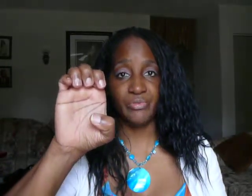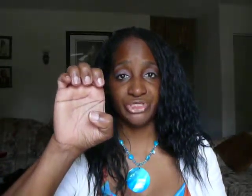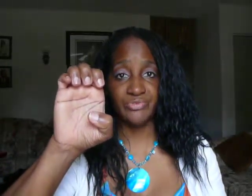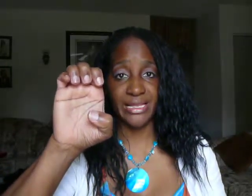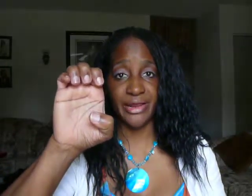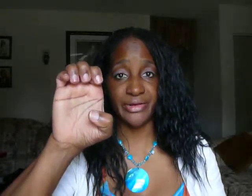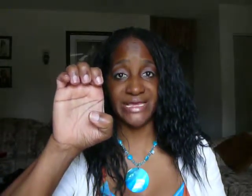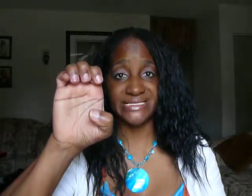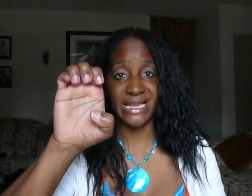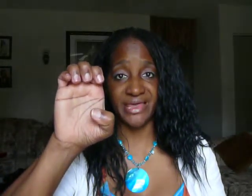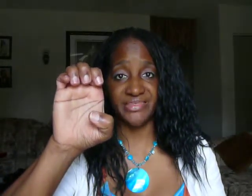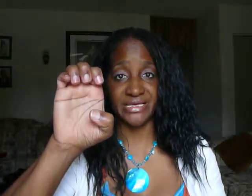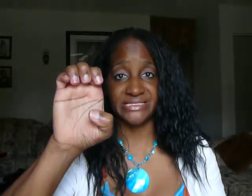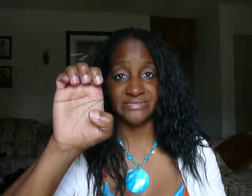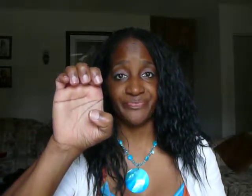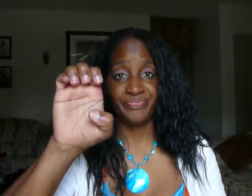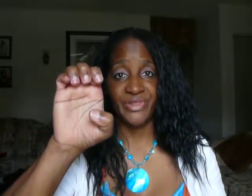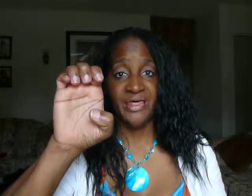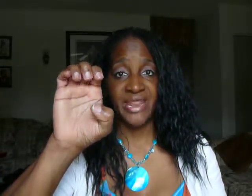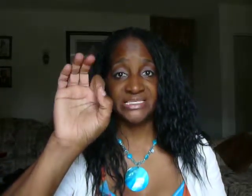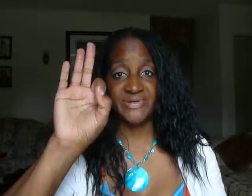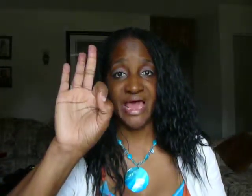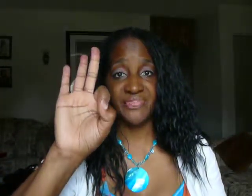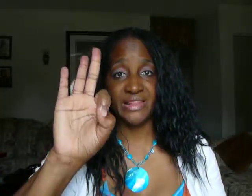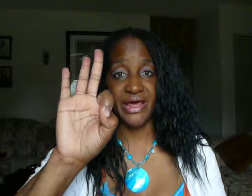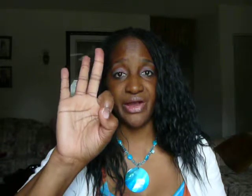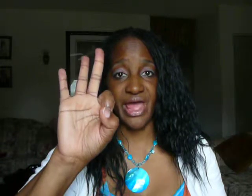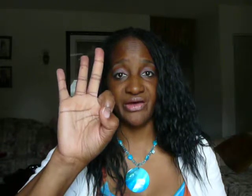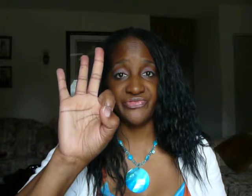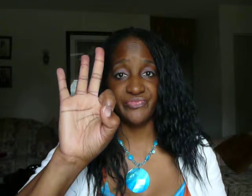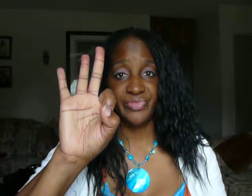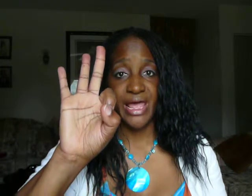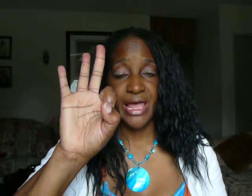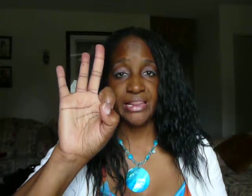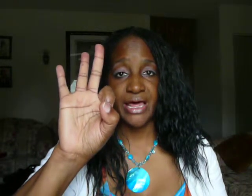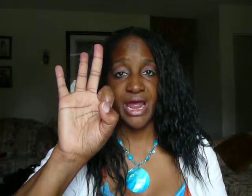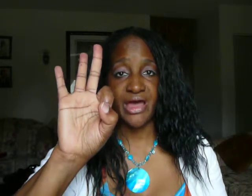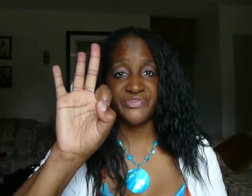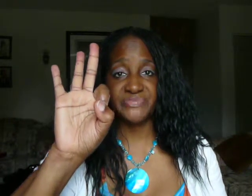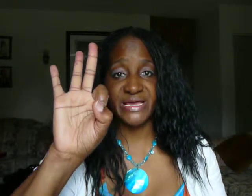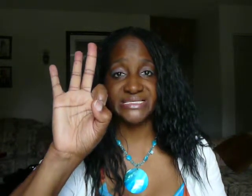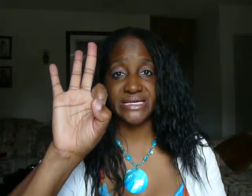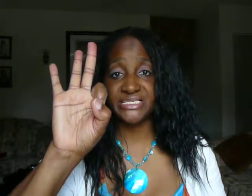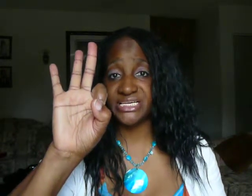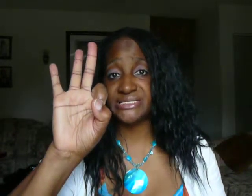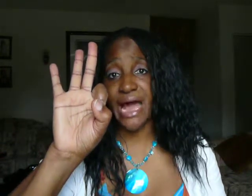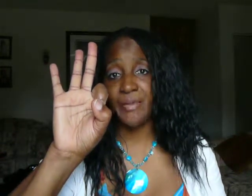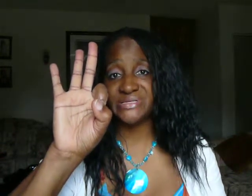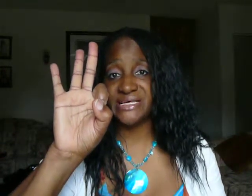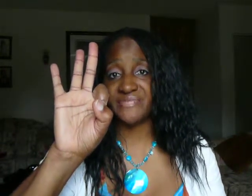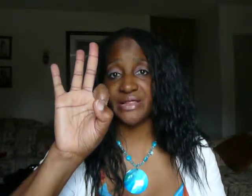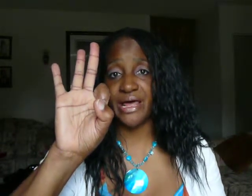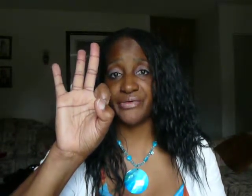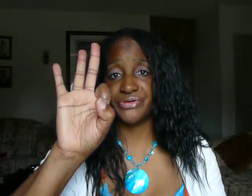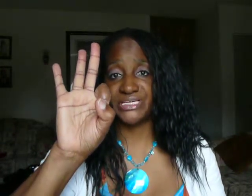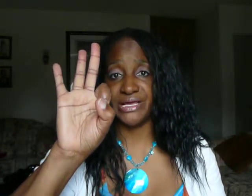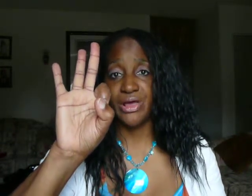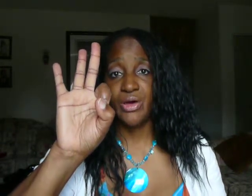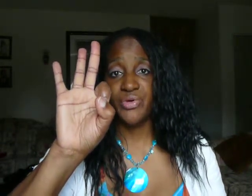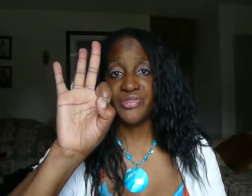will do my letter E's like this. Next, we have the letter F, and letter F is basically just the opposite of the letter D. With the